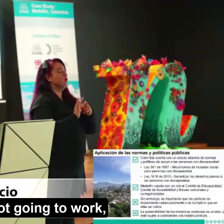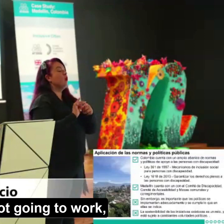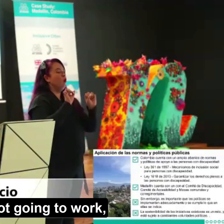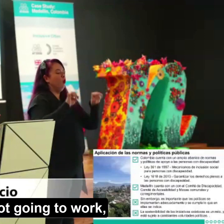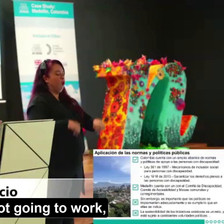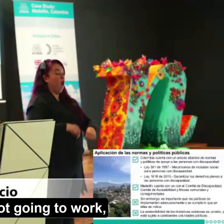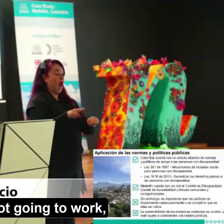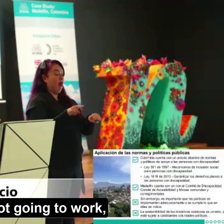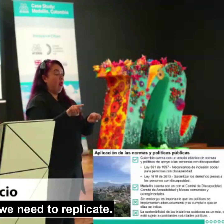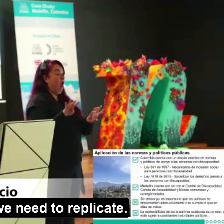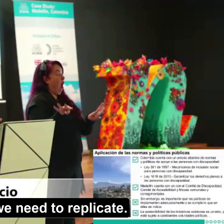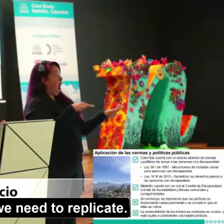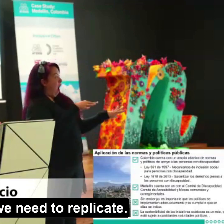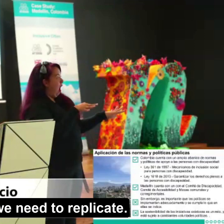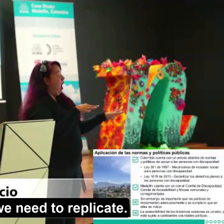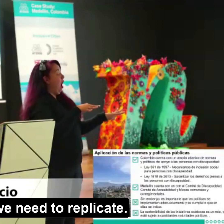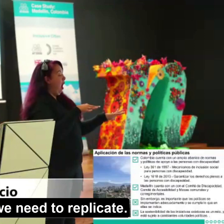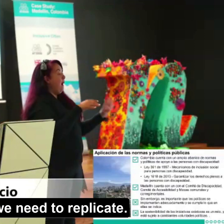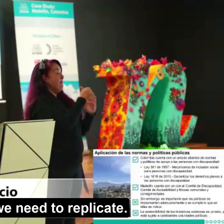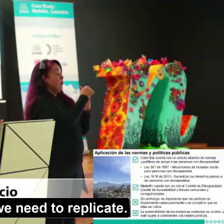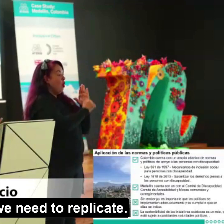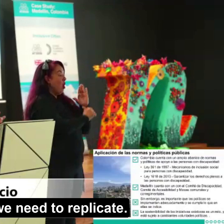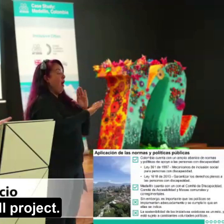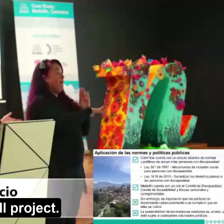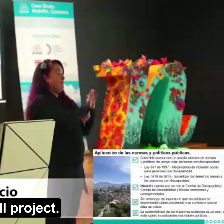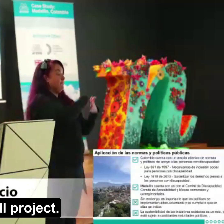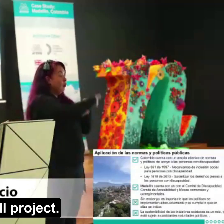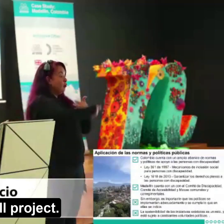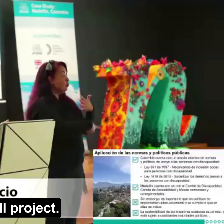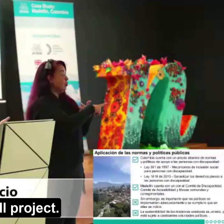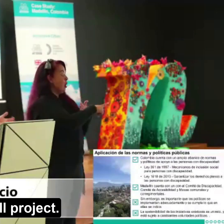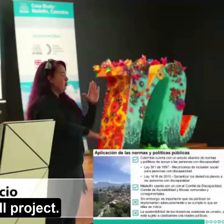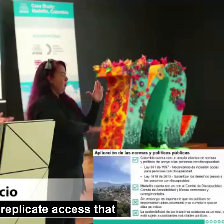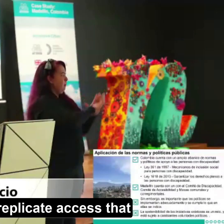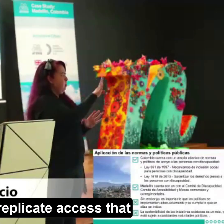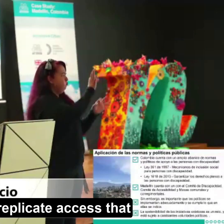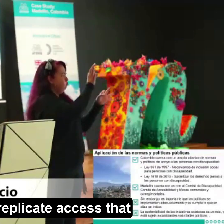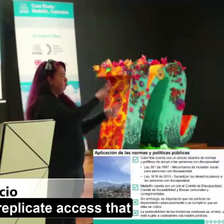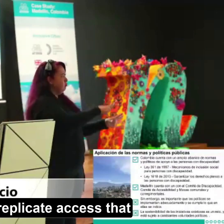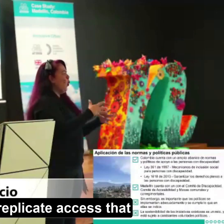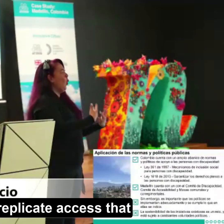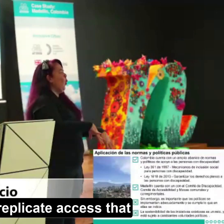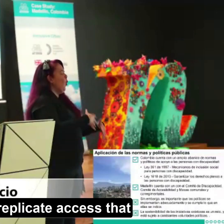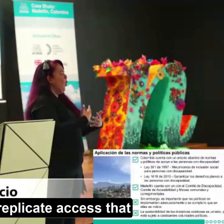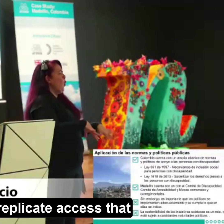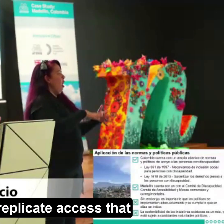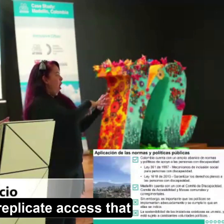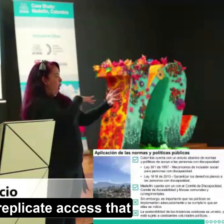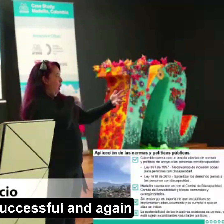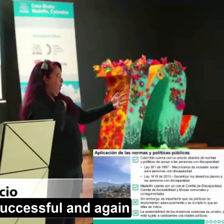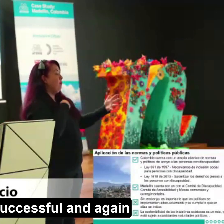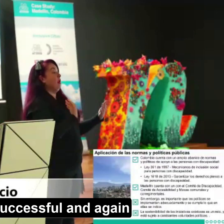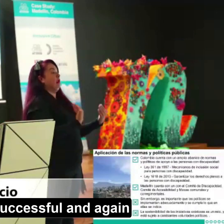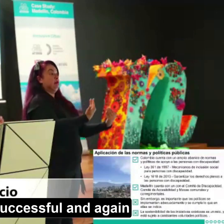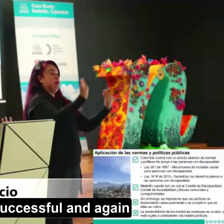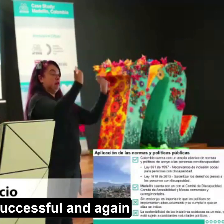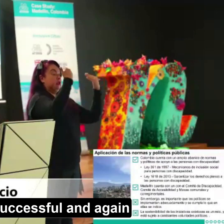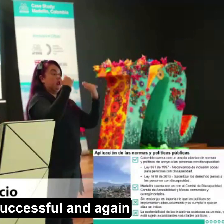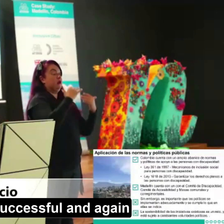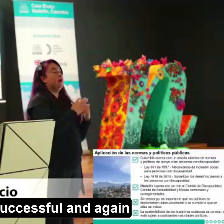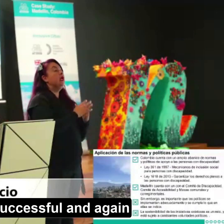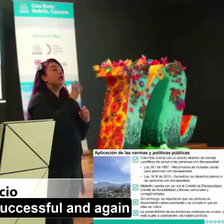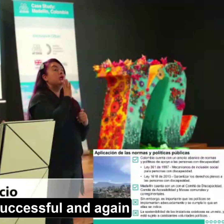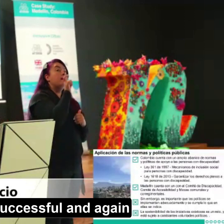ground, that is not going to work. That's why we need to replicate projects. We need to replicate actions that have been